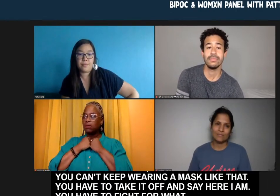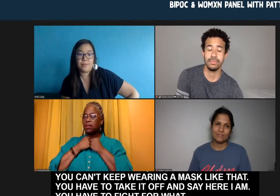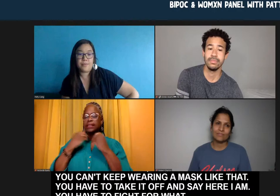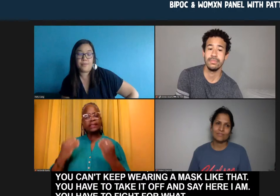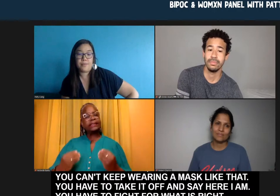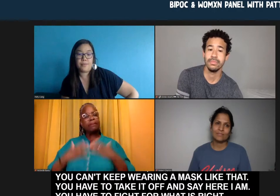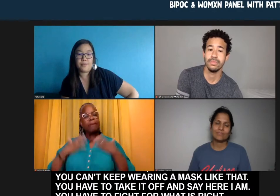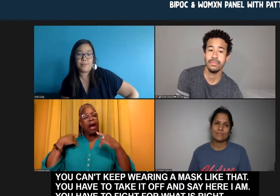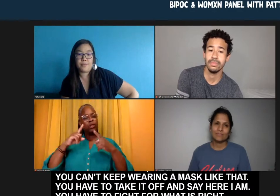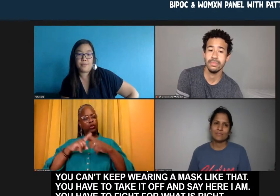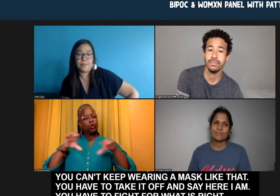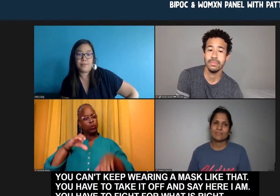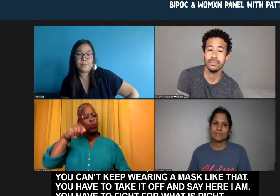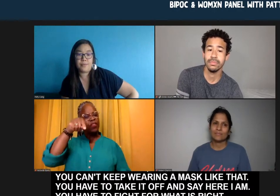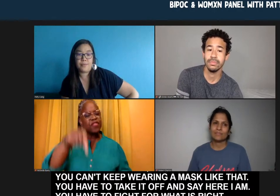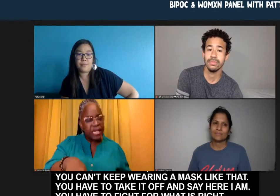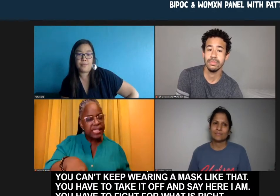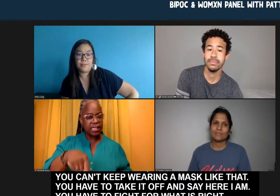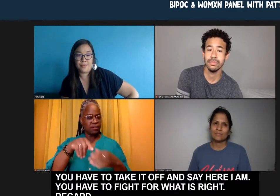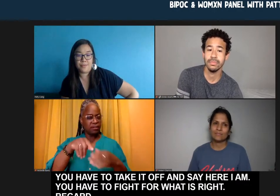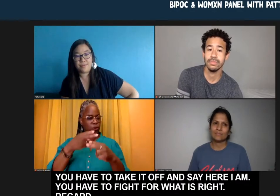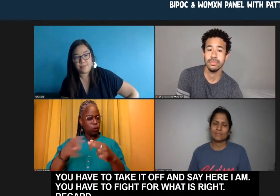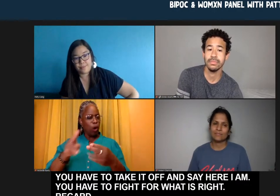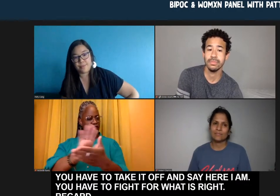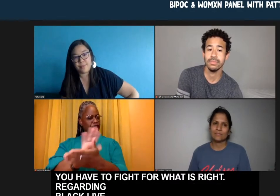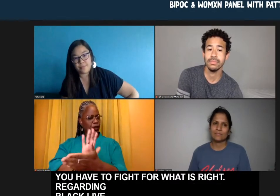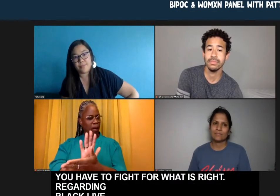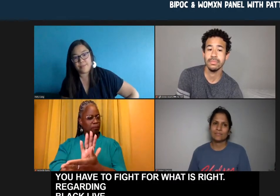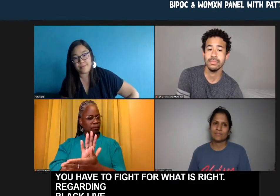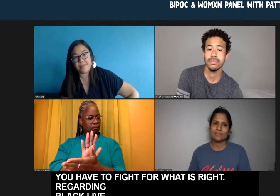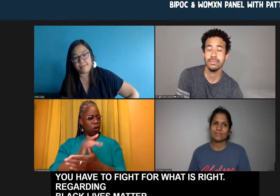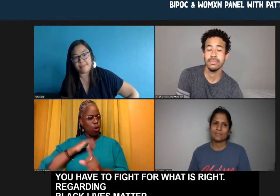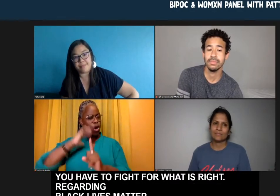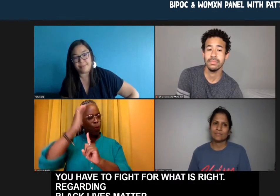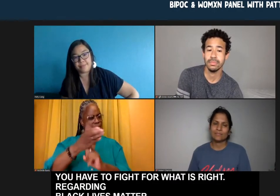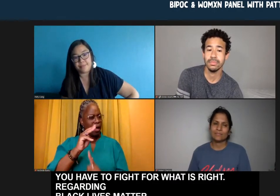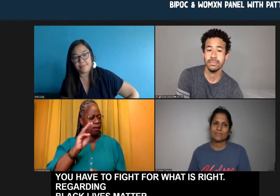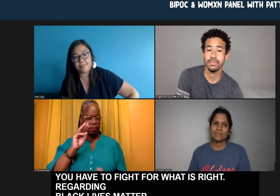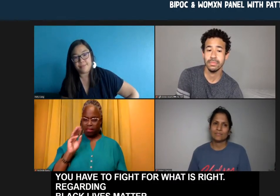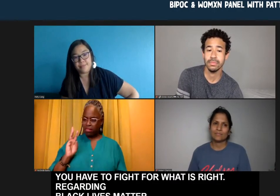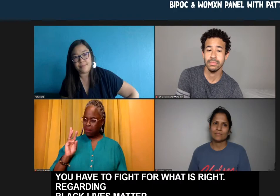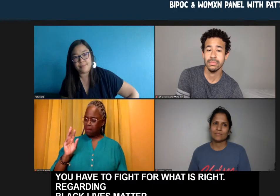regarding Black Lives Matter, I was very inspired to do this short film